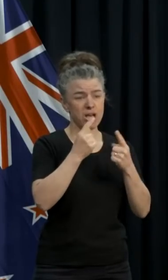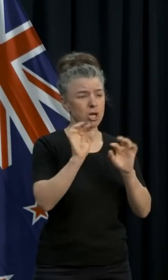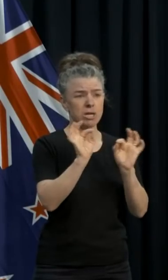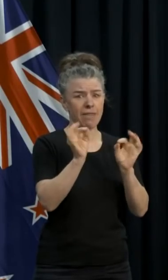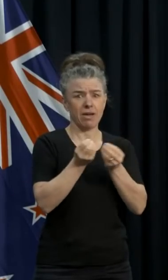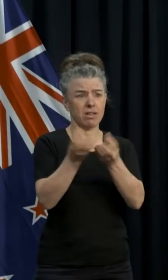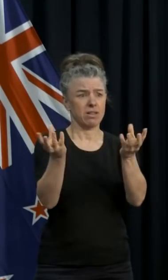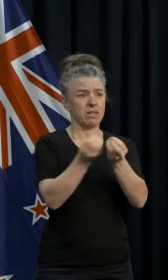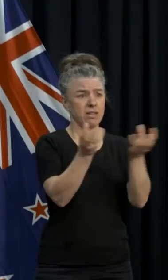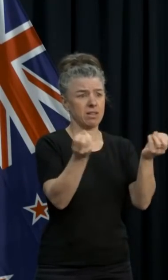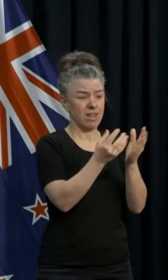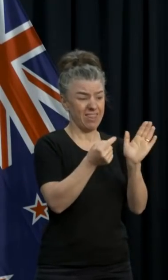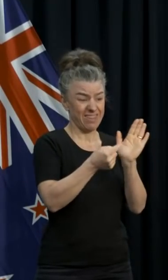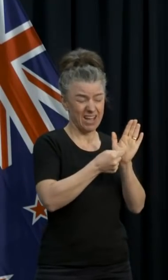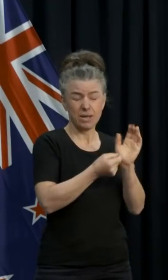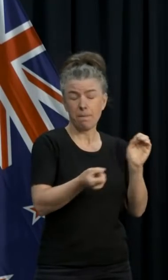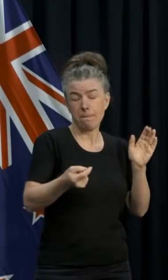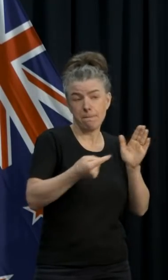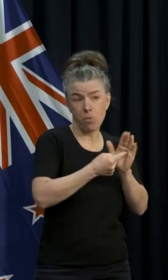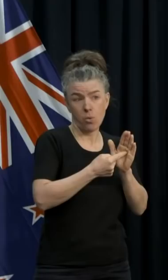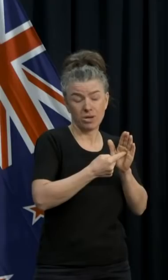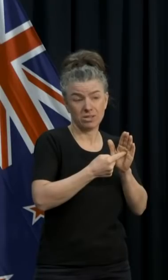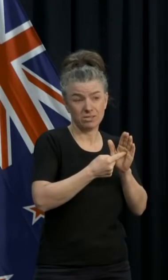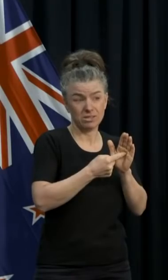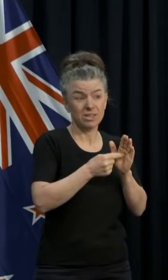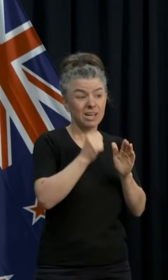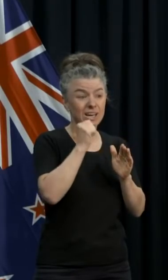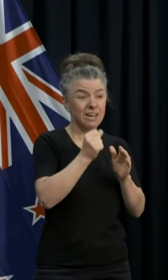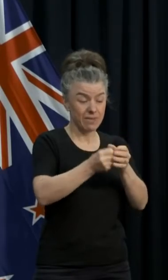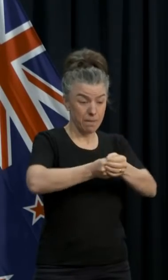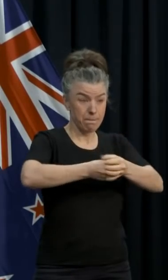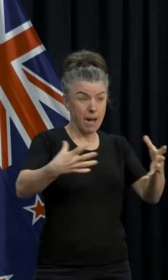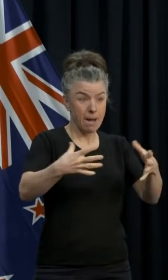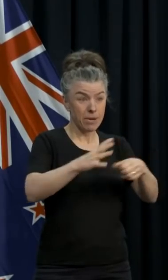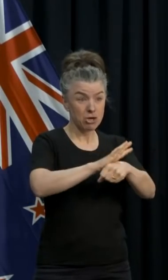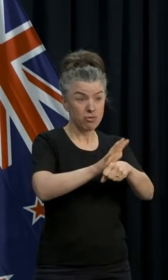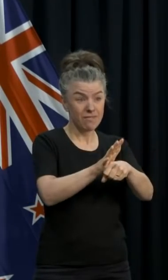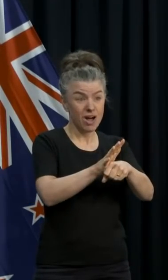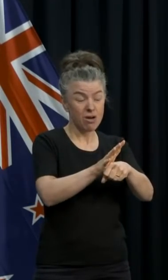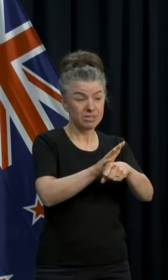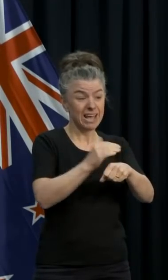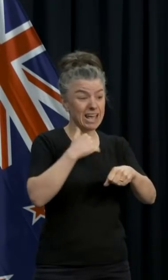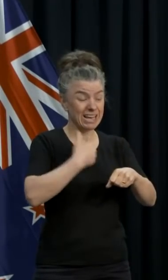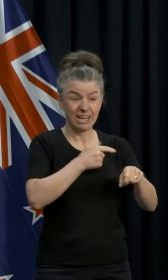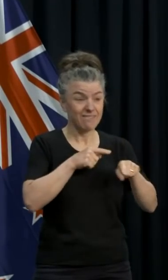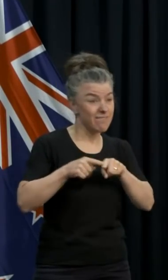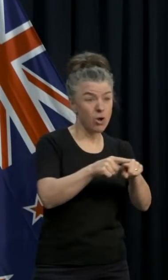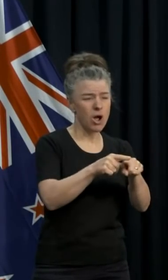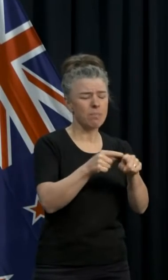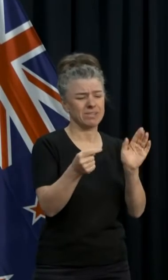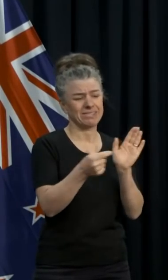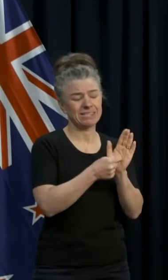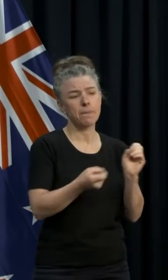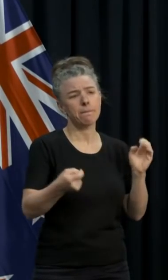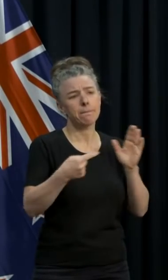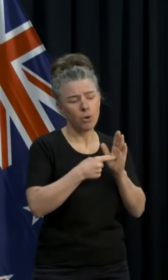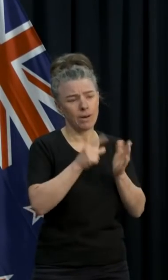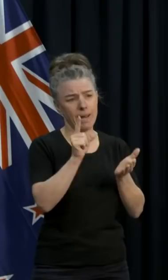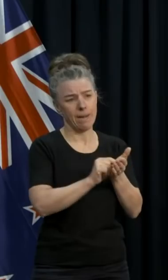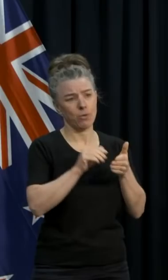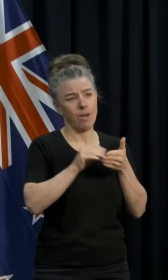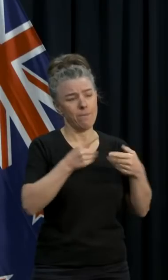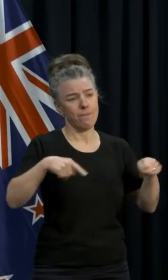key tool for us if we ever need to reach the point where we have to do more widespread contact